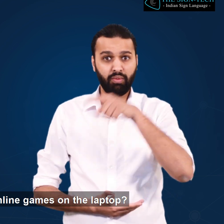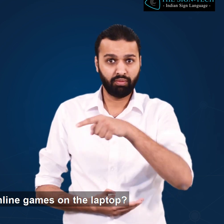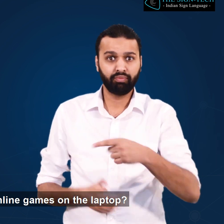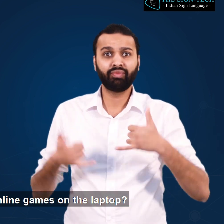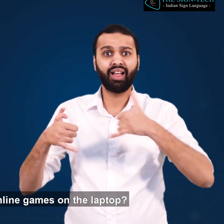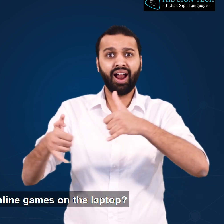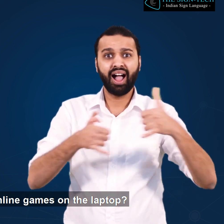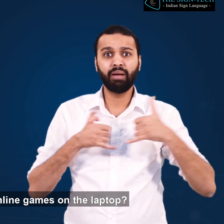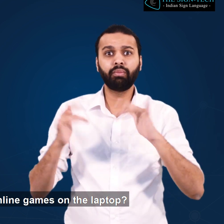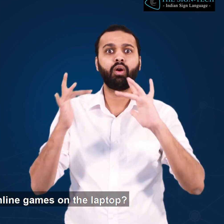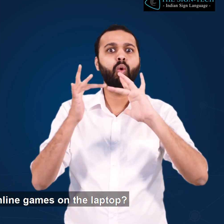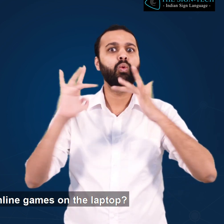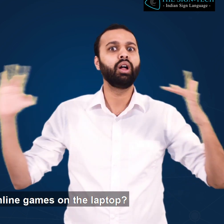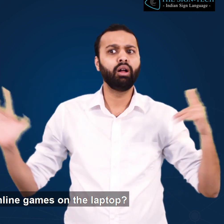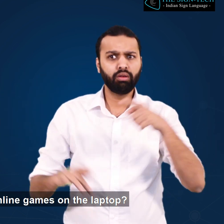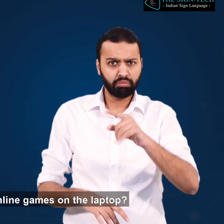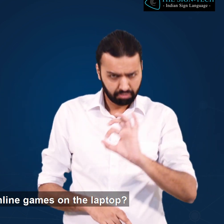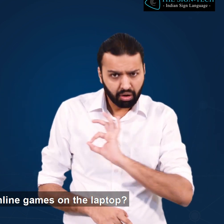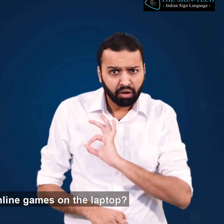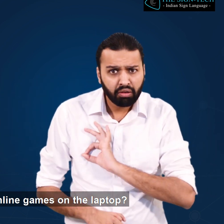Do you like to play online games on the laptop?